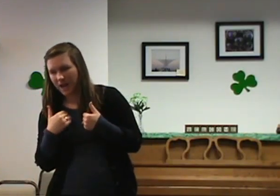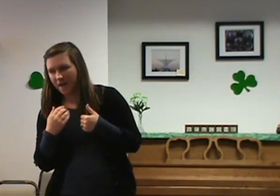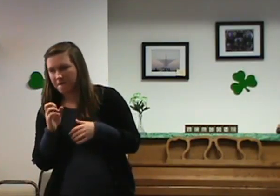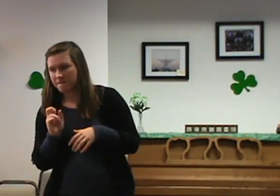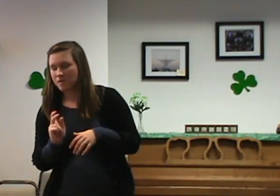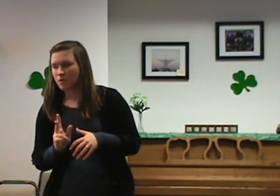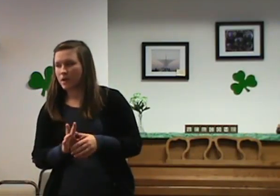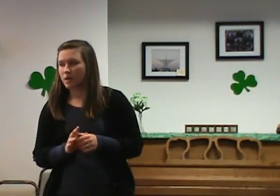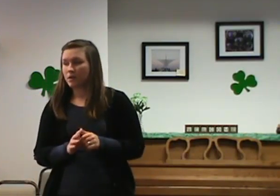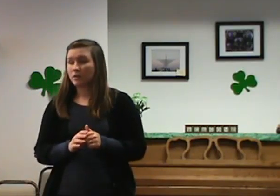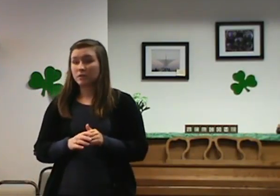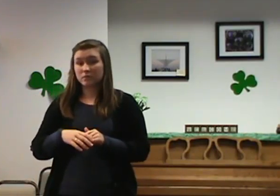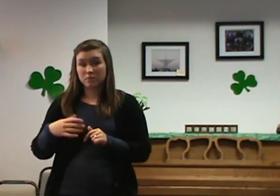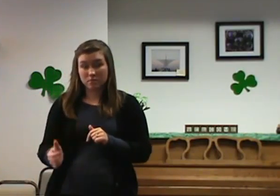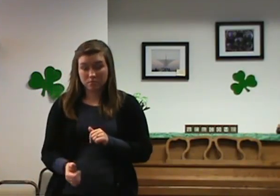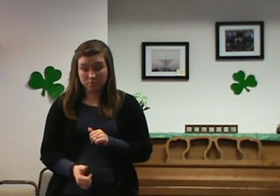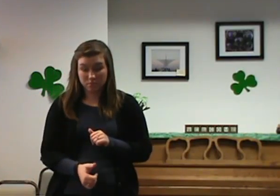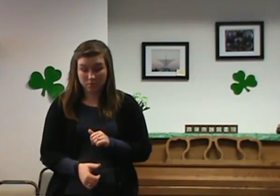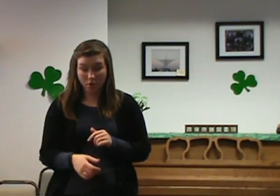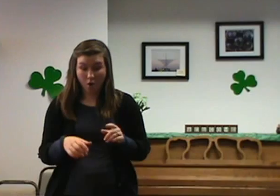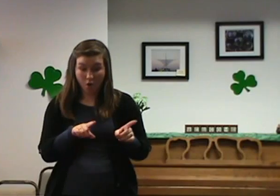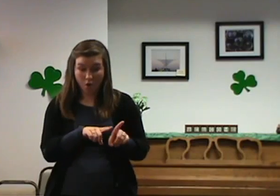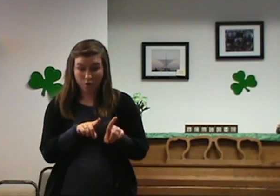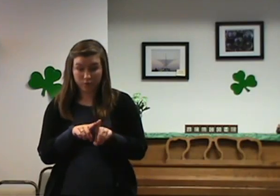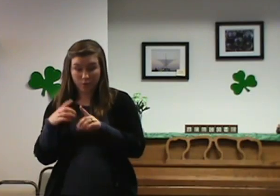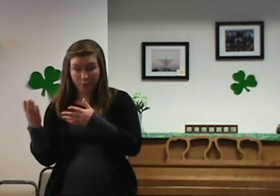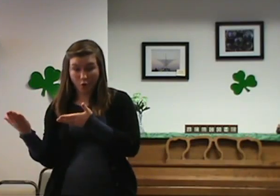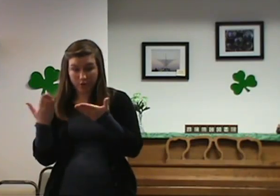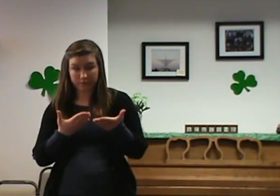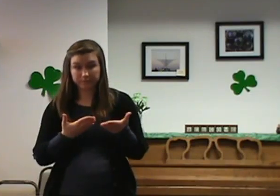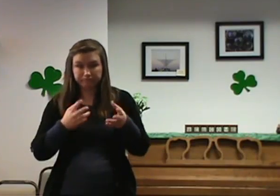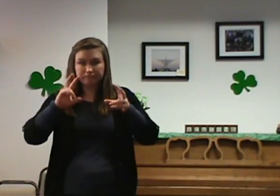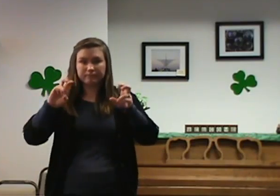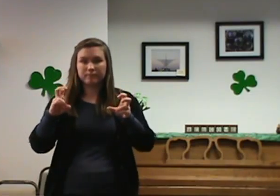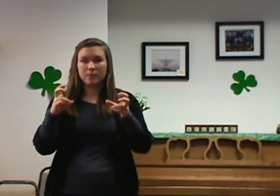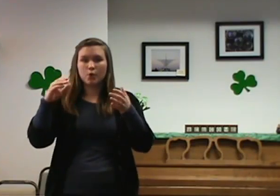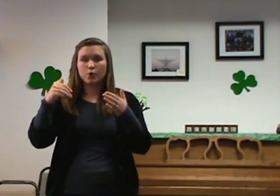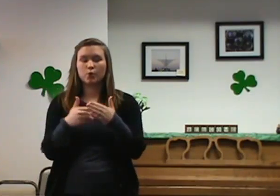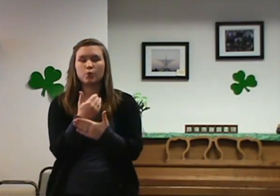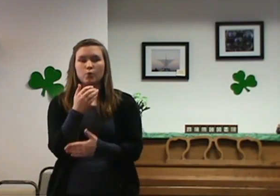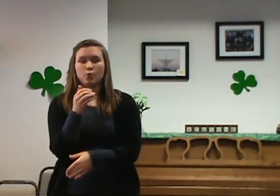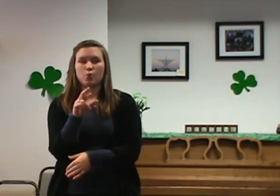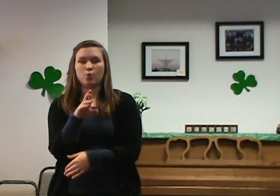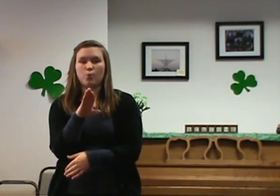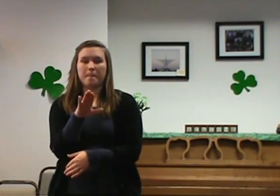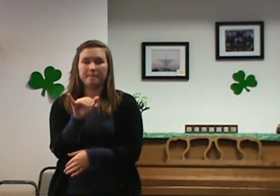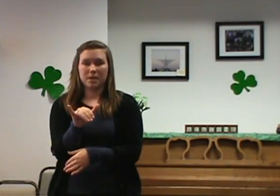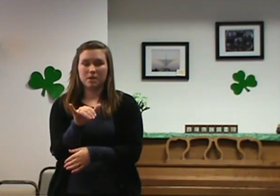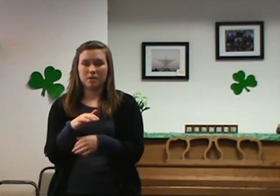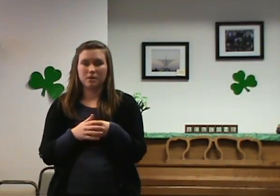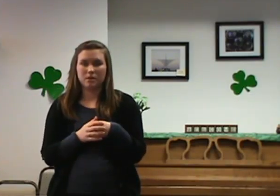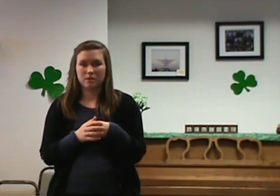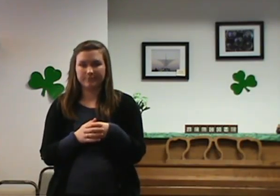things that I brought are the new Ruby, which would be for your low vision. And